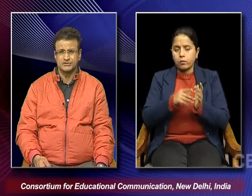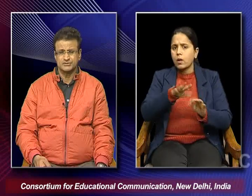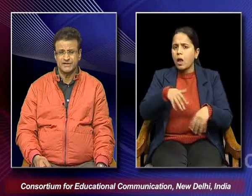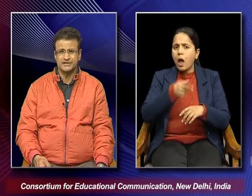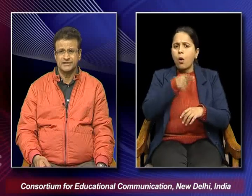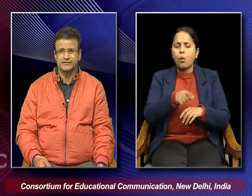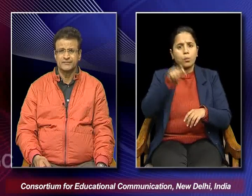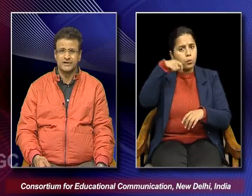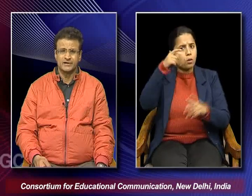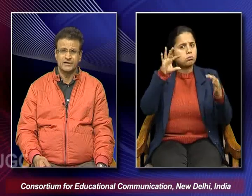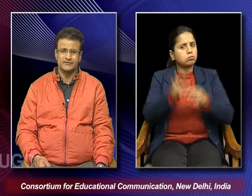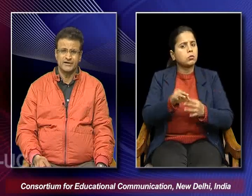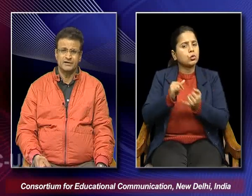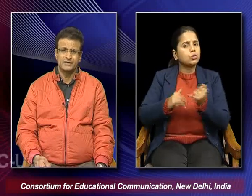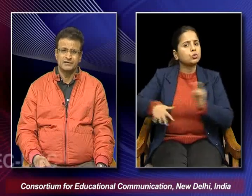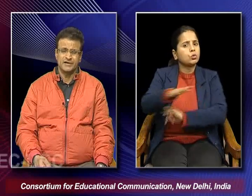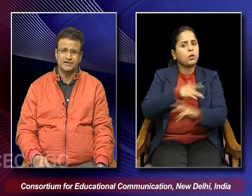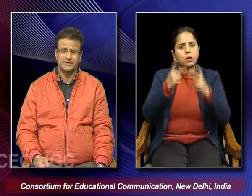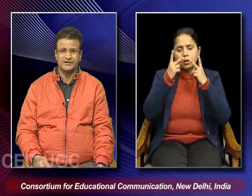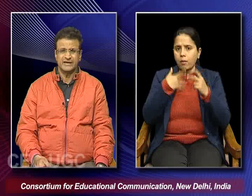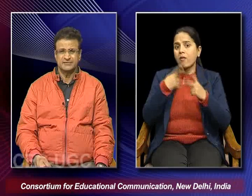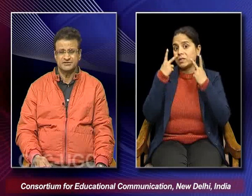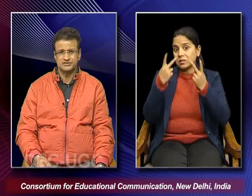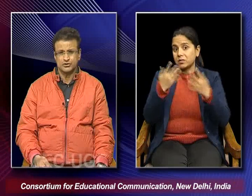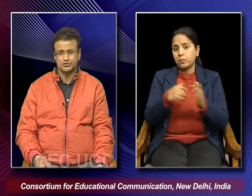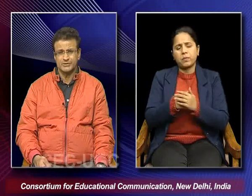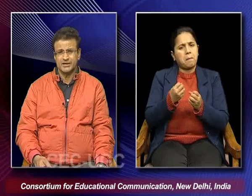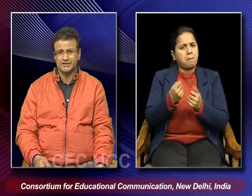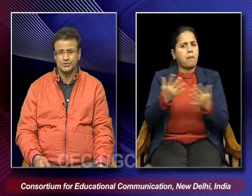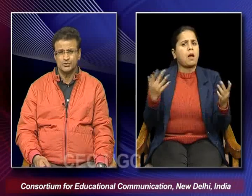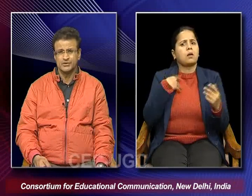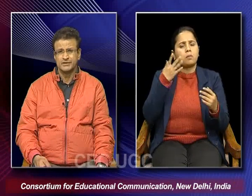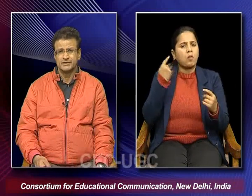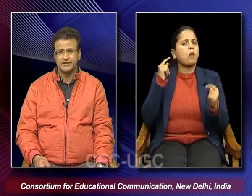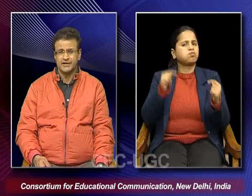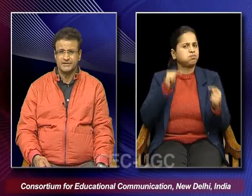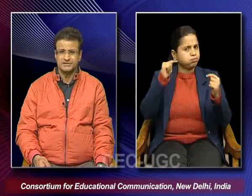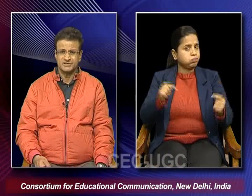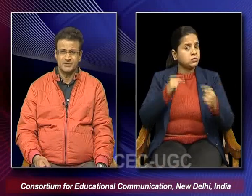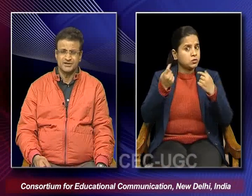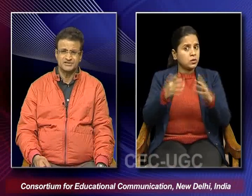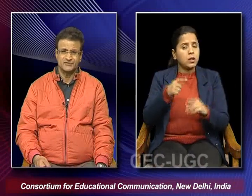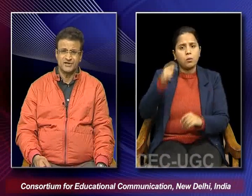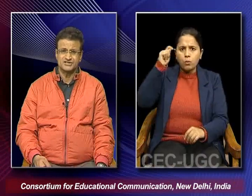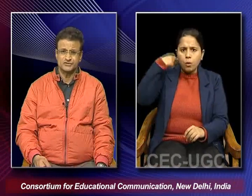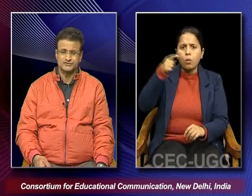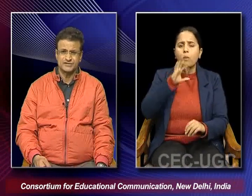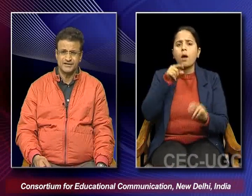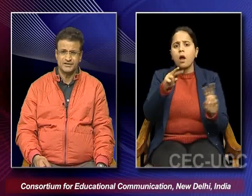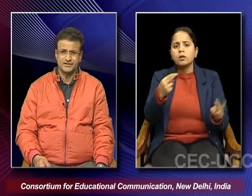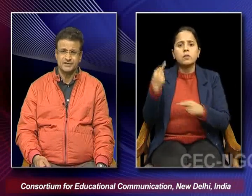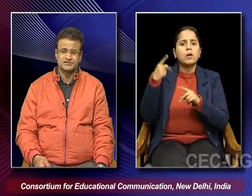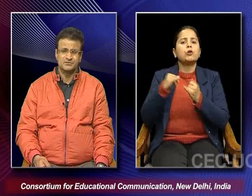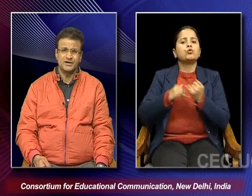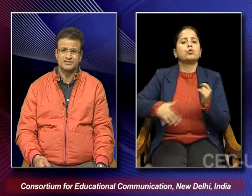to the society in a way that many times it is also being argued that cinema is the reflection of